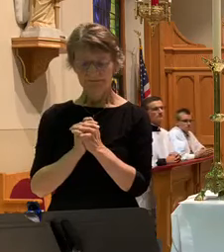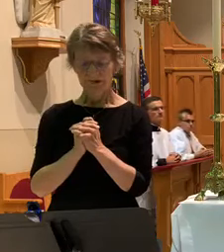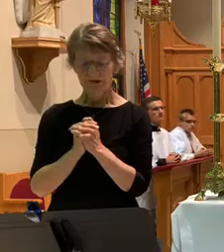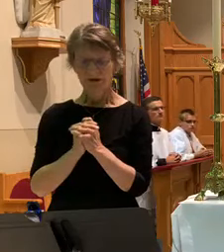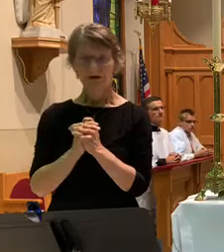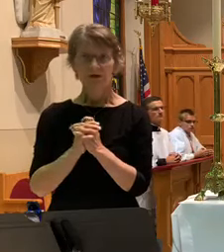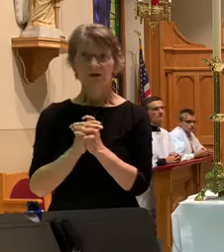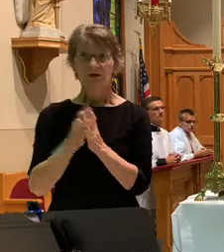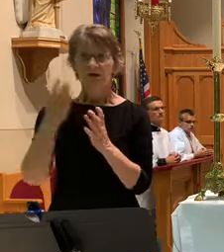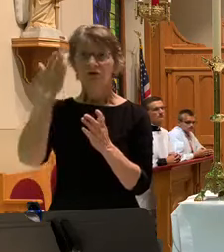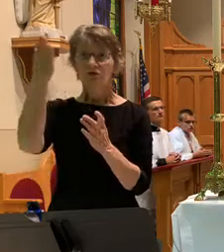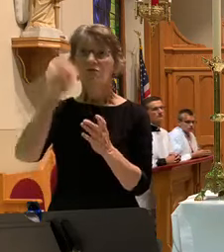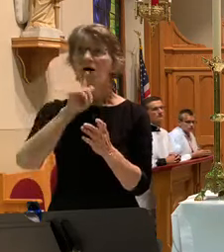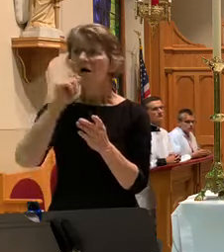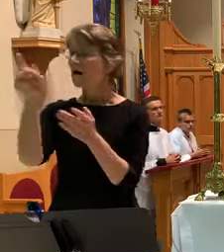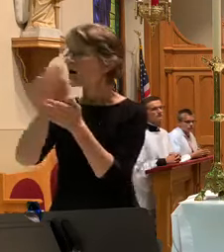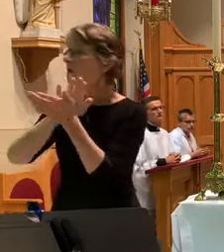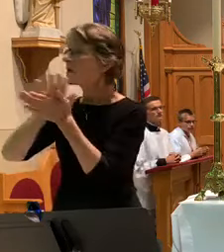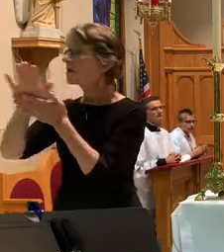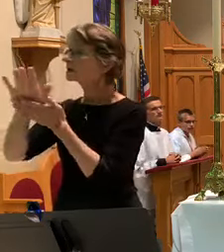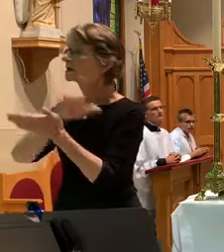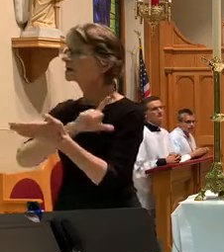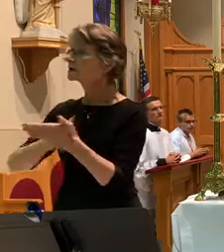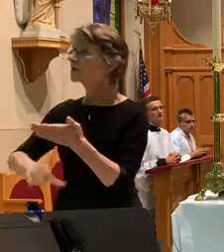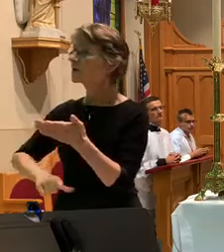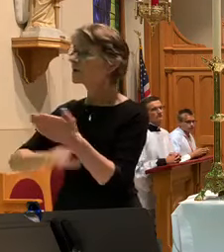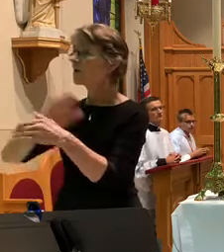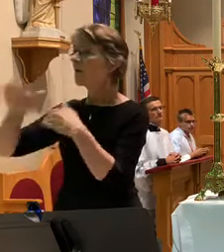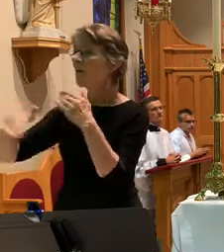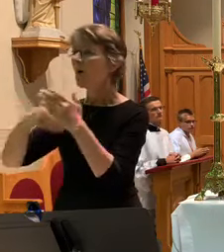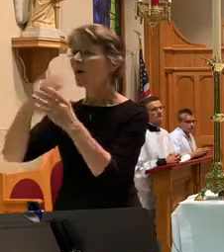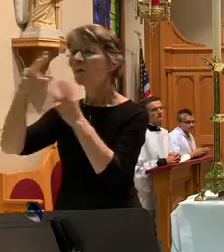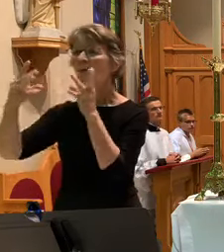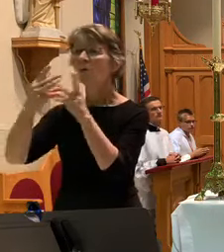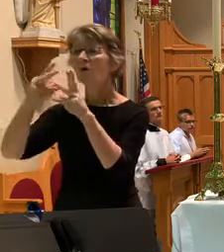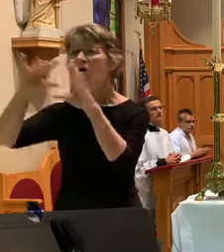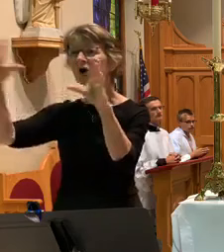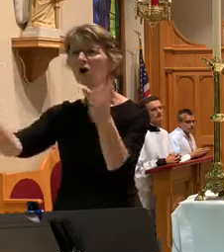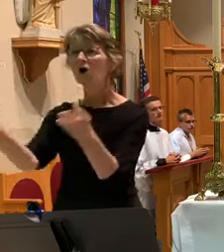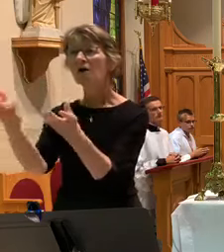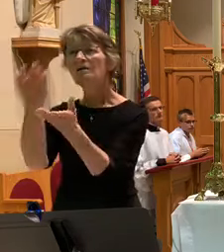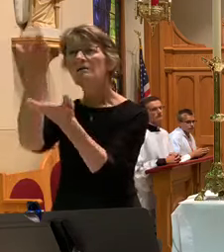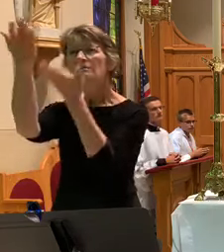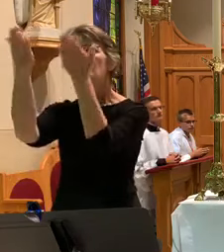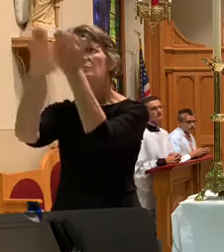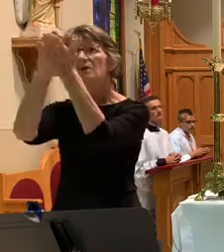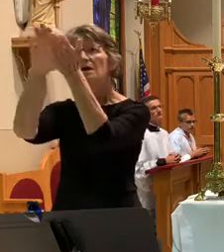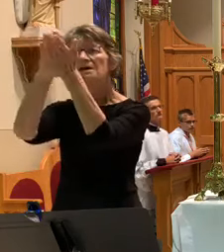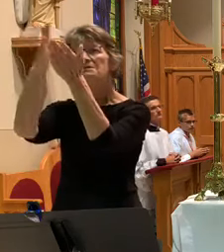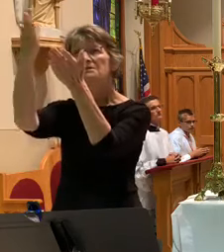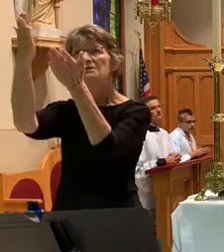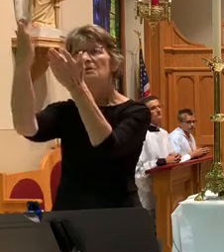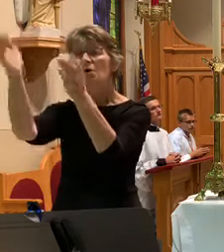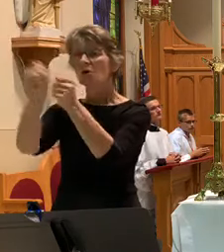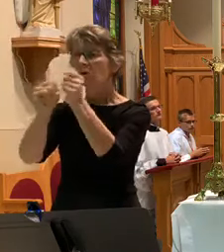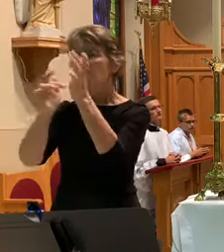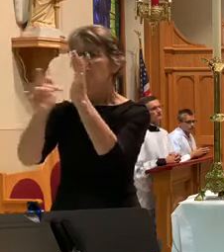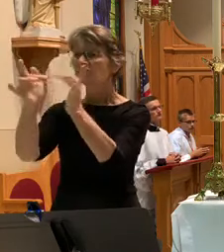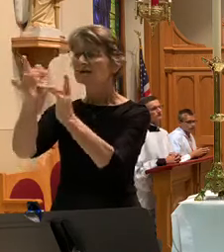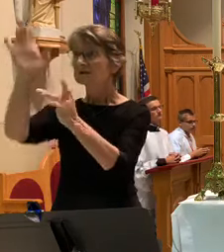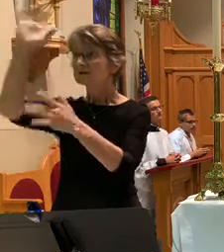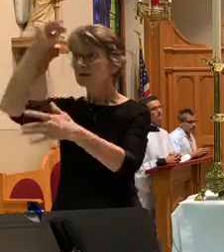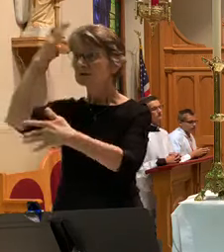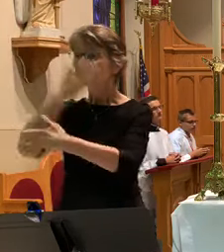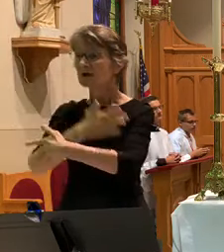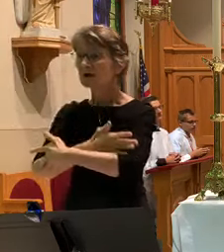You are indeed holy, O Lord, and all you have created rightly gives you praise. For through your Son, our Lord Jesus Christ,